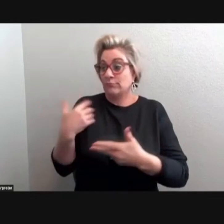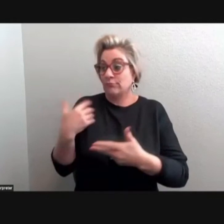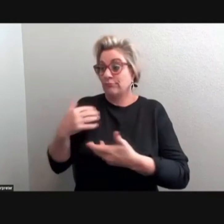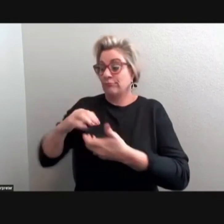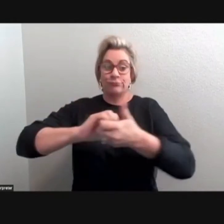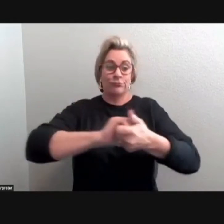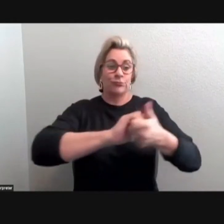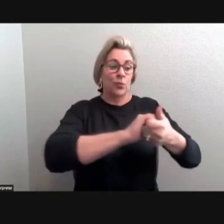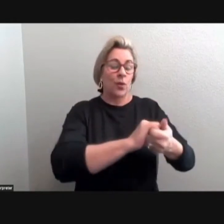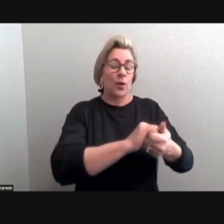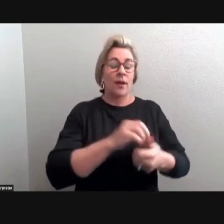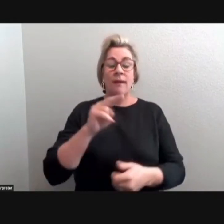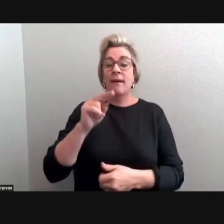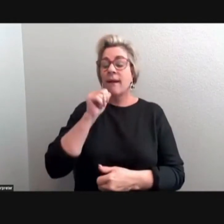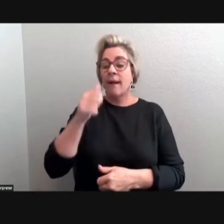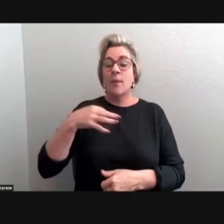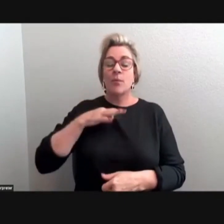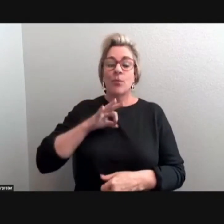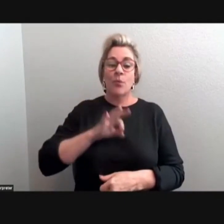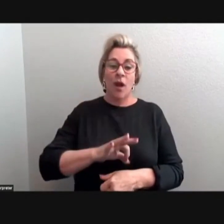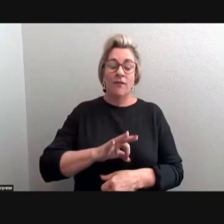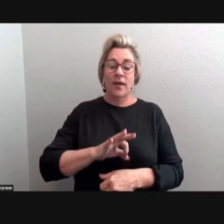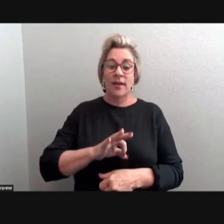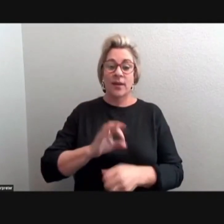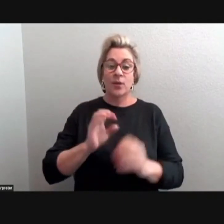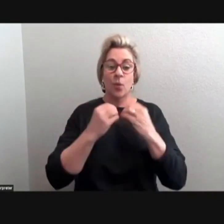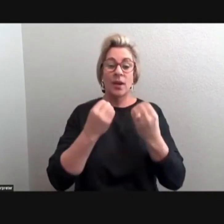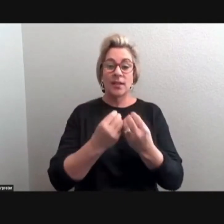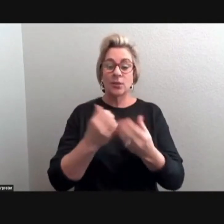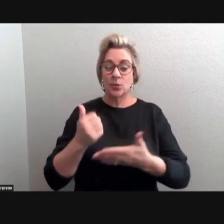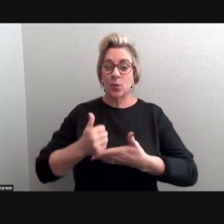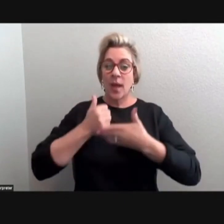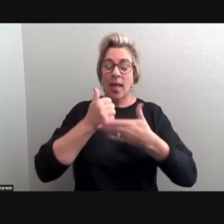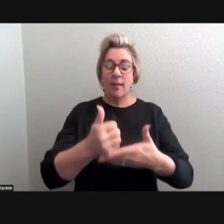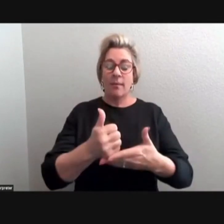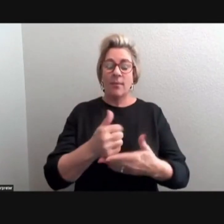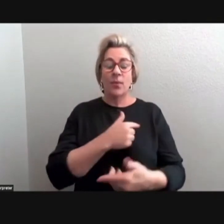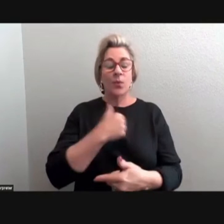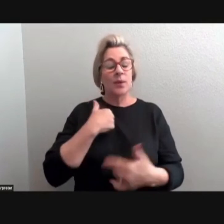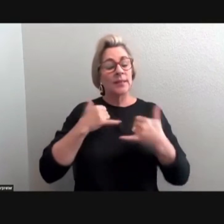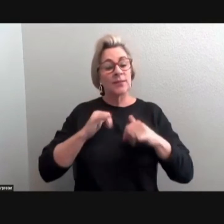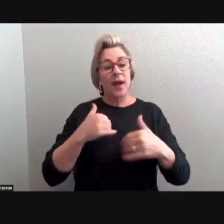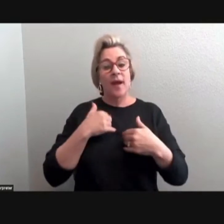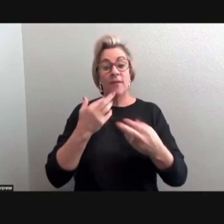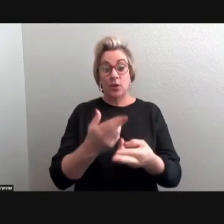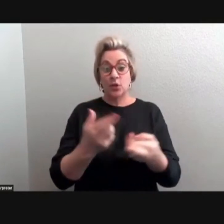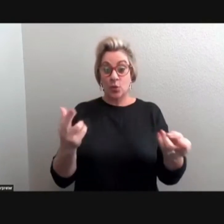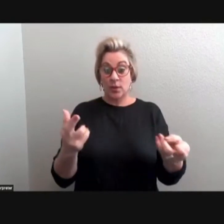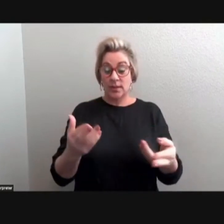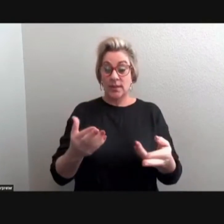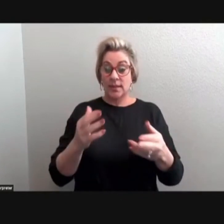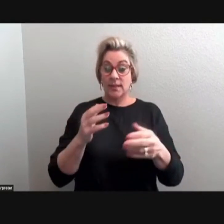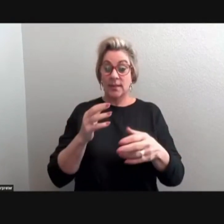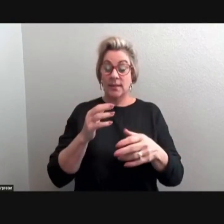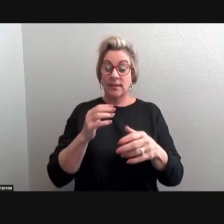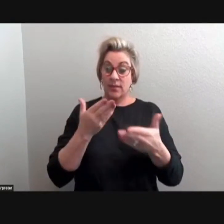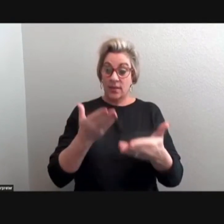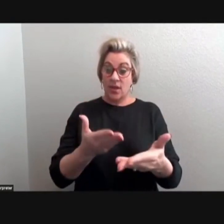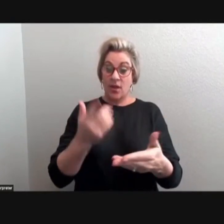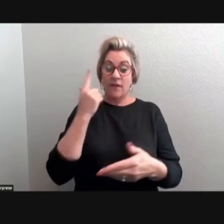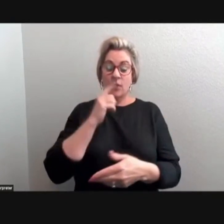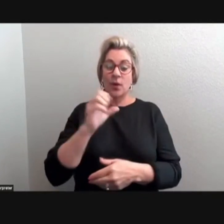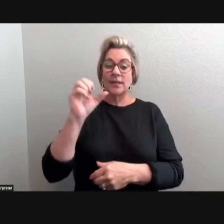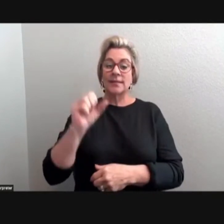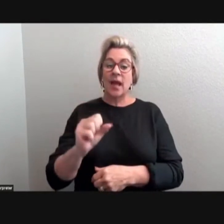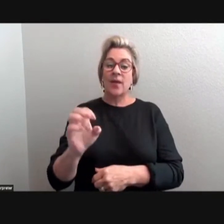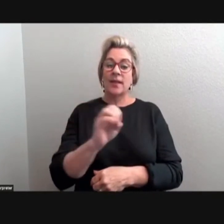and community organizations, mobilizing critical resources. We still have resources available in the Boulder County Southeast